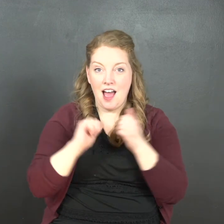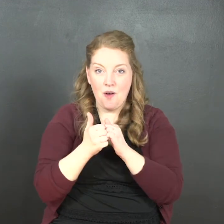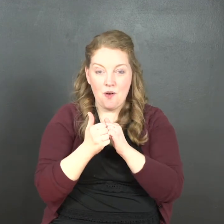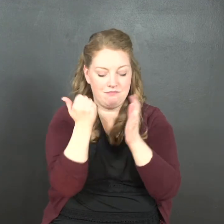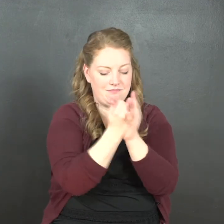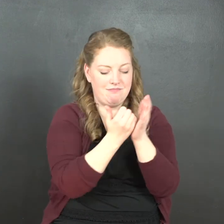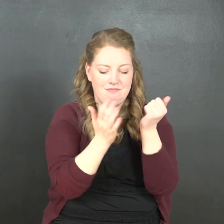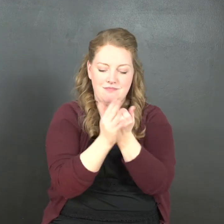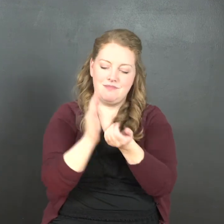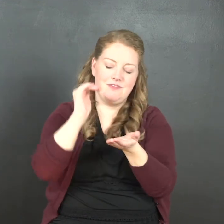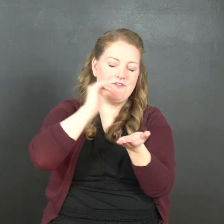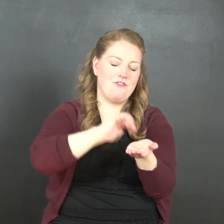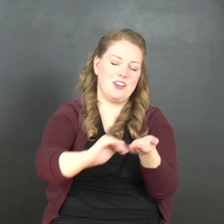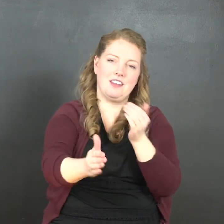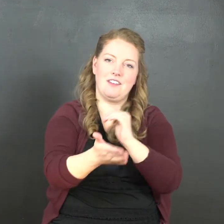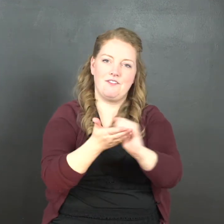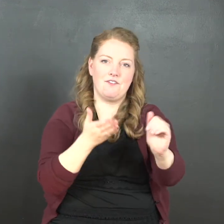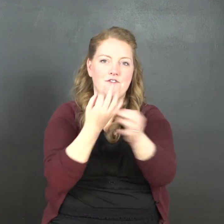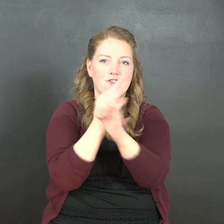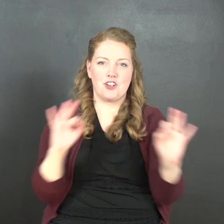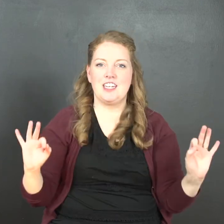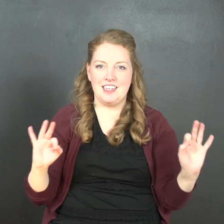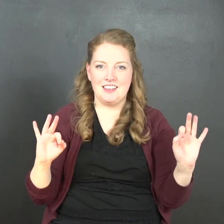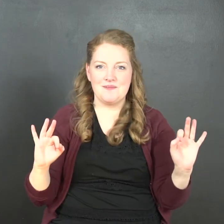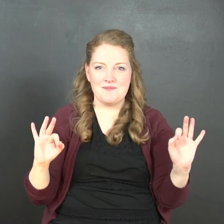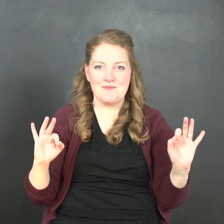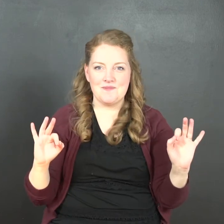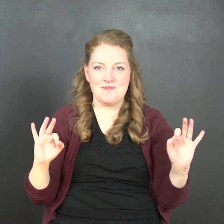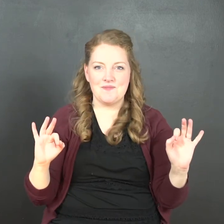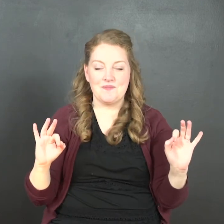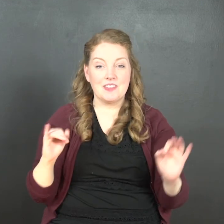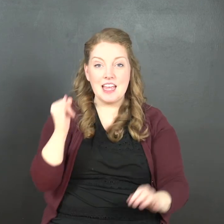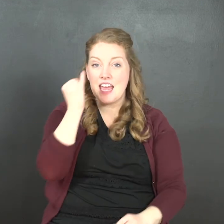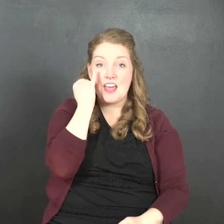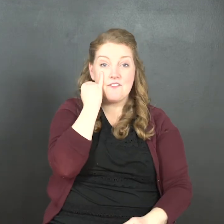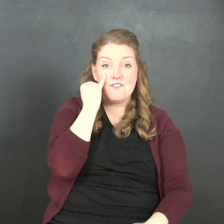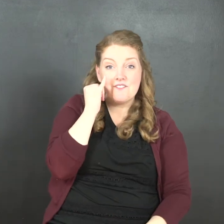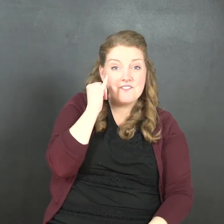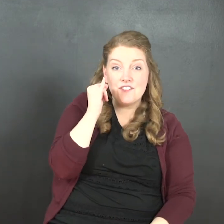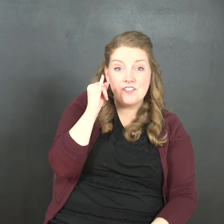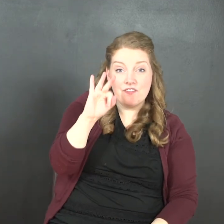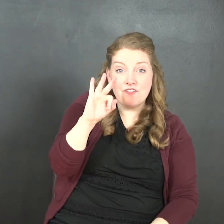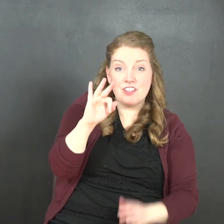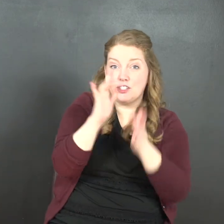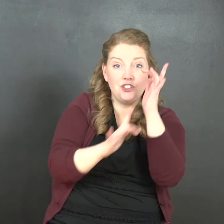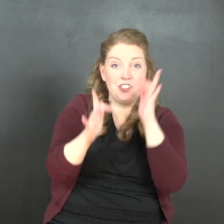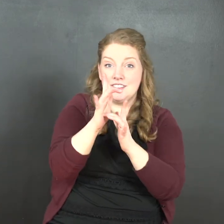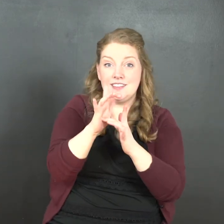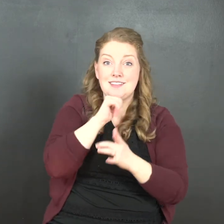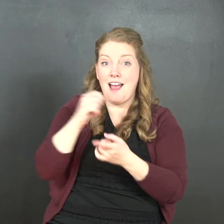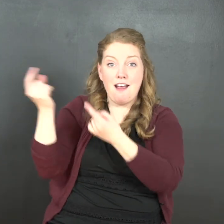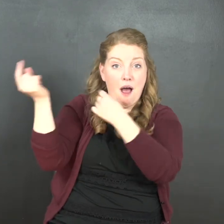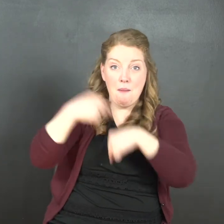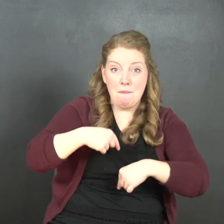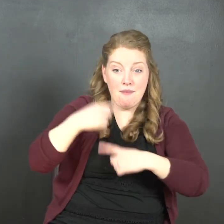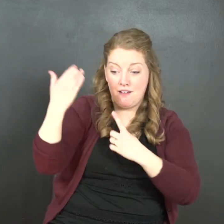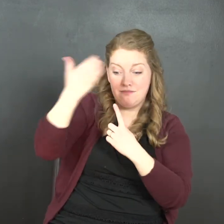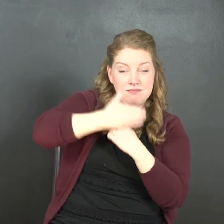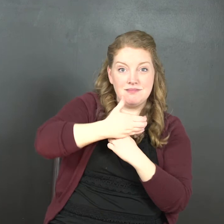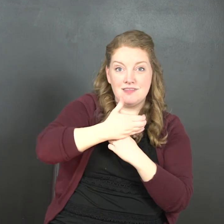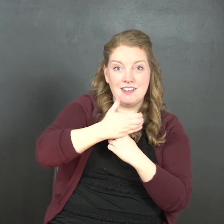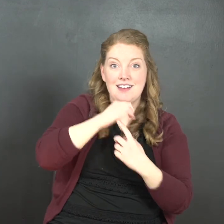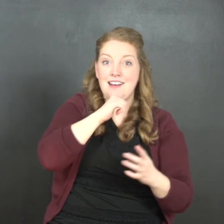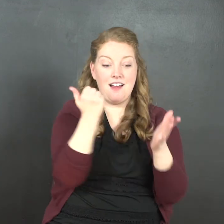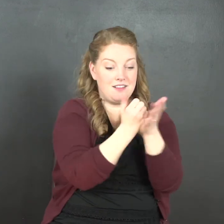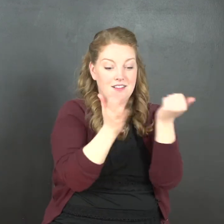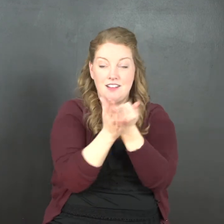grave, what a sad plight we would find ourselves in. But he did. And because of that, we can declare the good